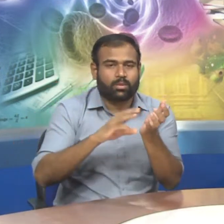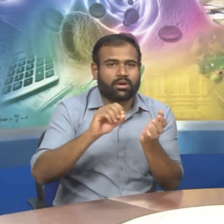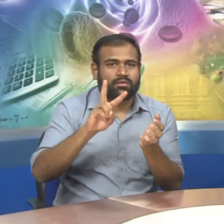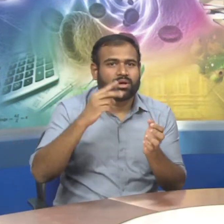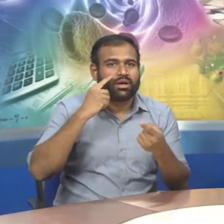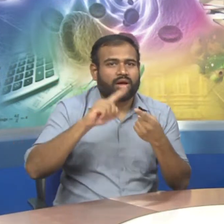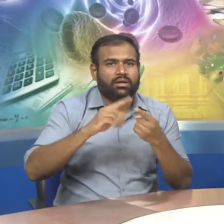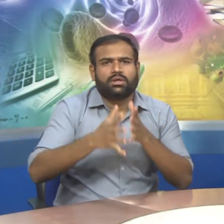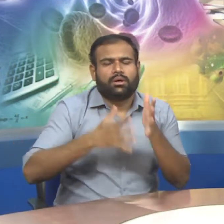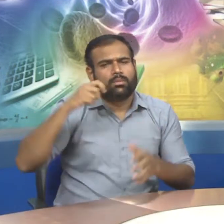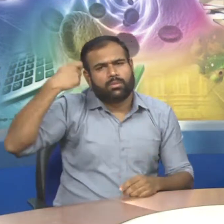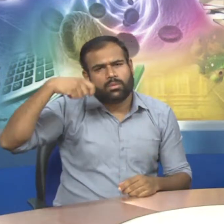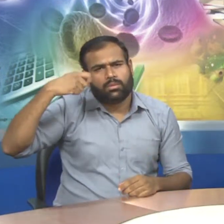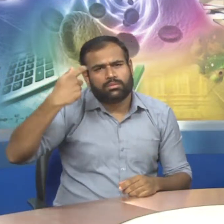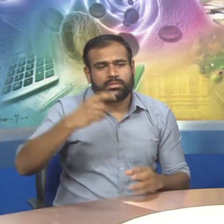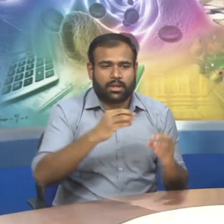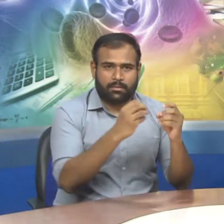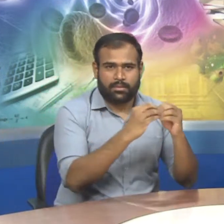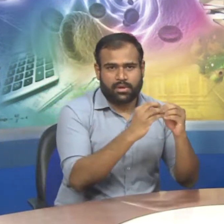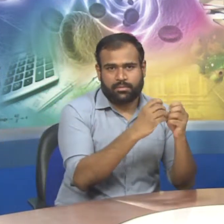B plus movie means Bollywood movies.